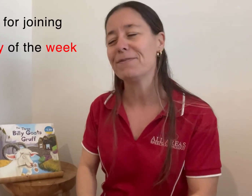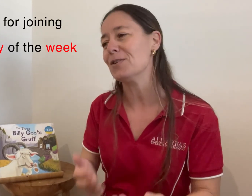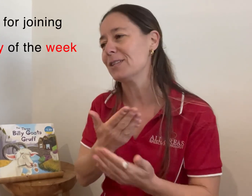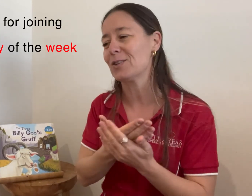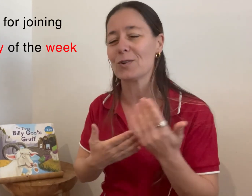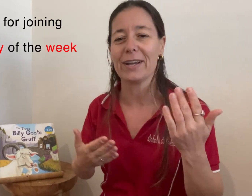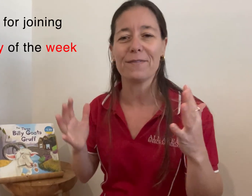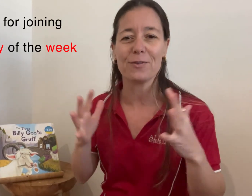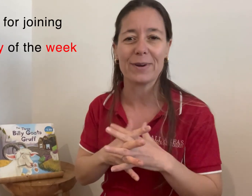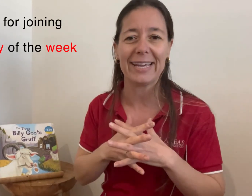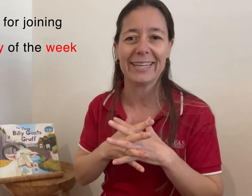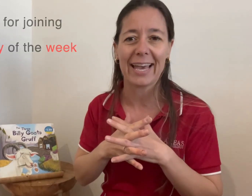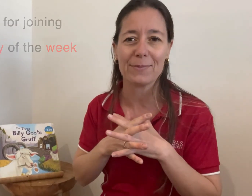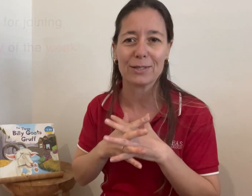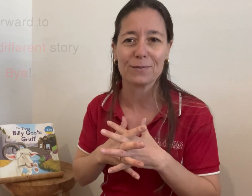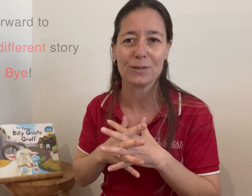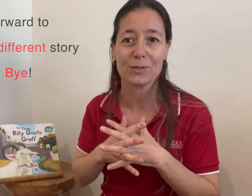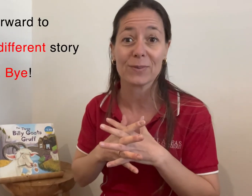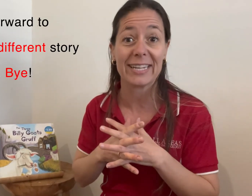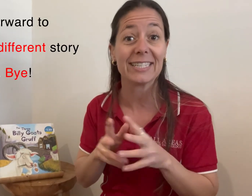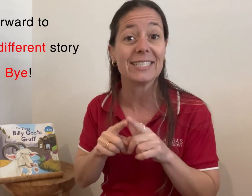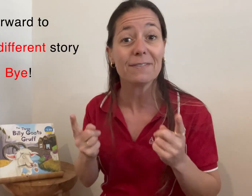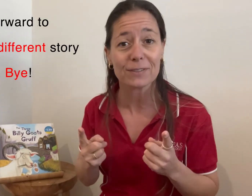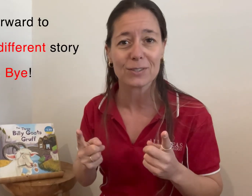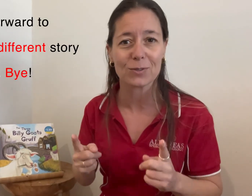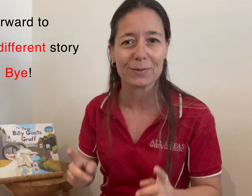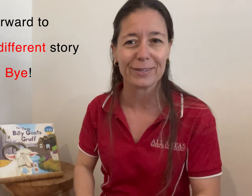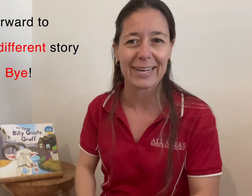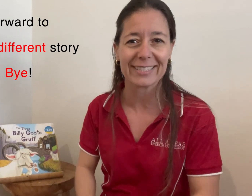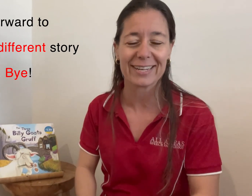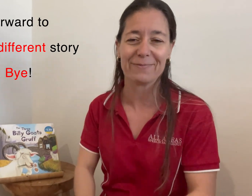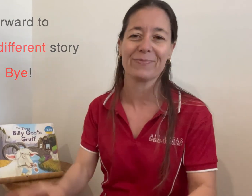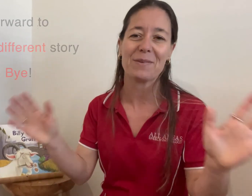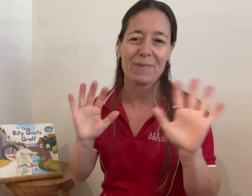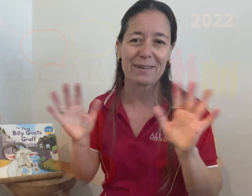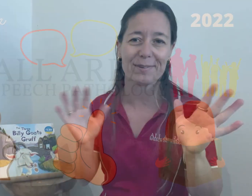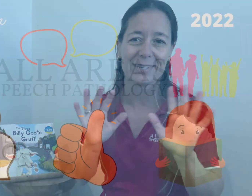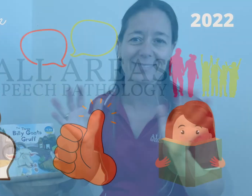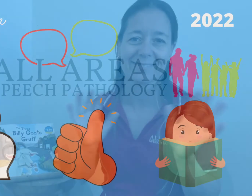for Story of the Week, and we look forward to reading a different story with you next time. Bye, everyone.